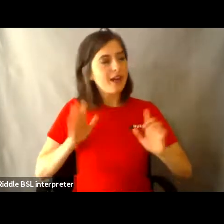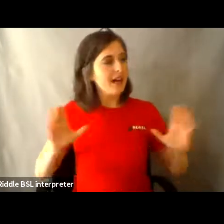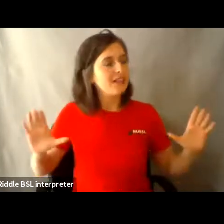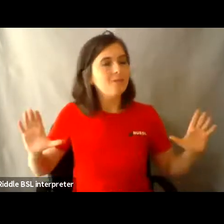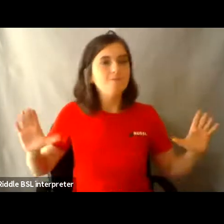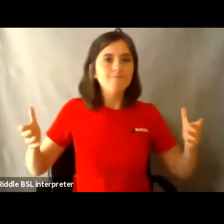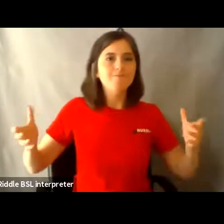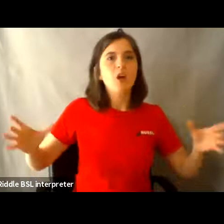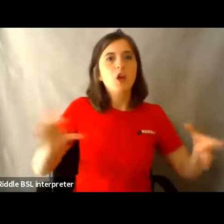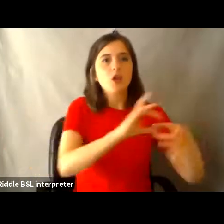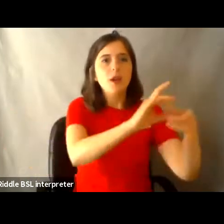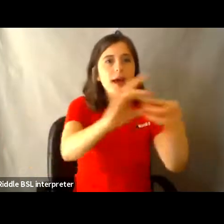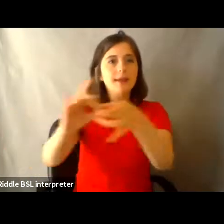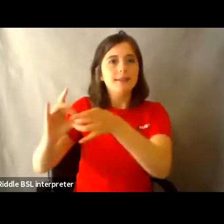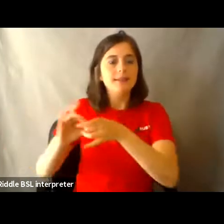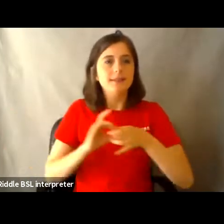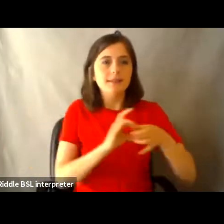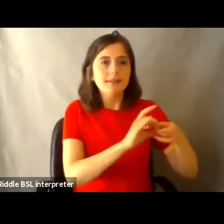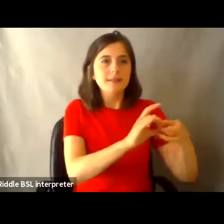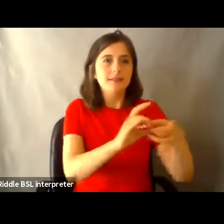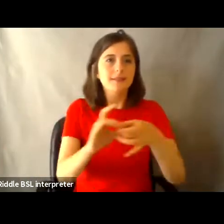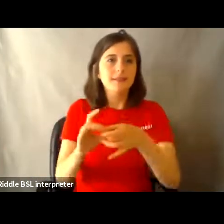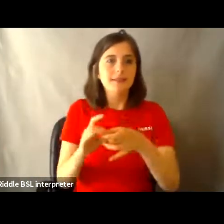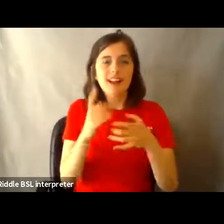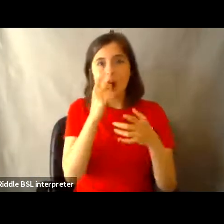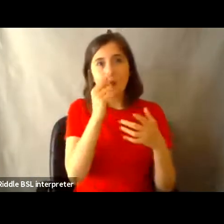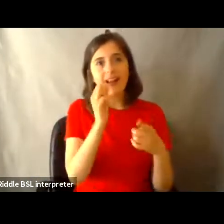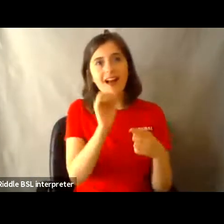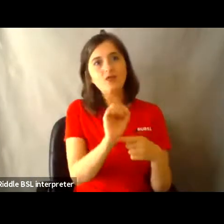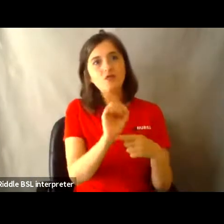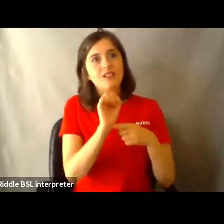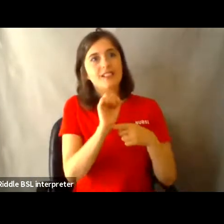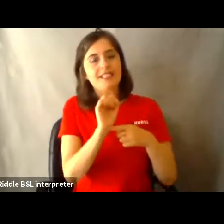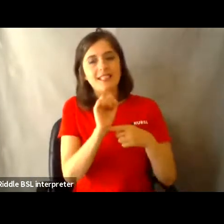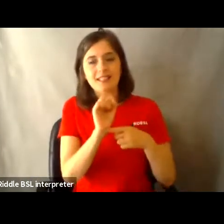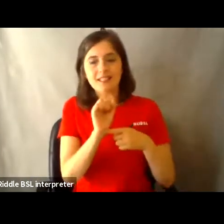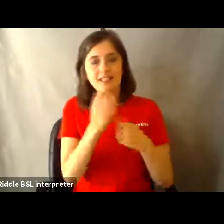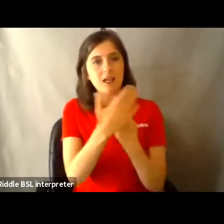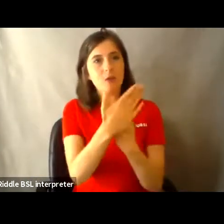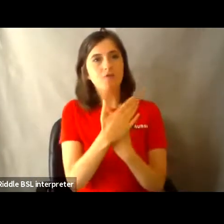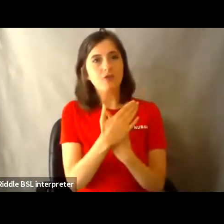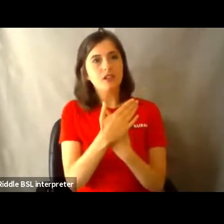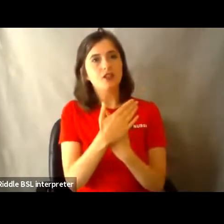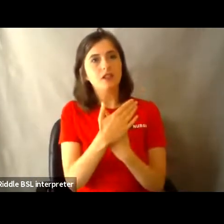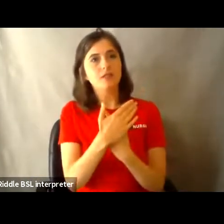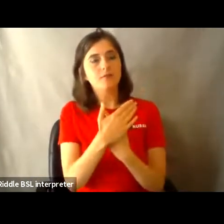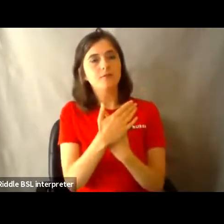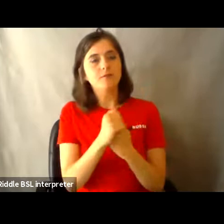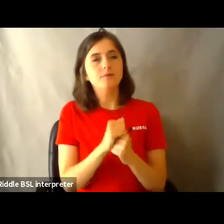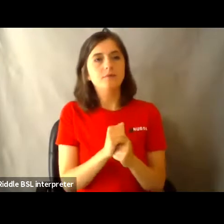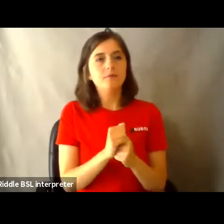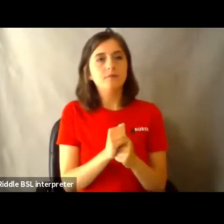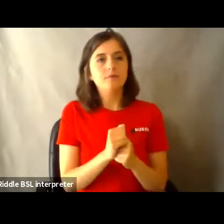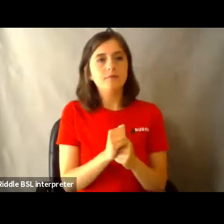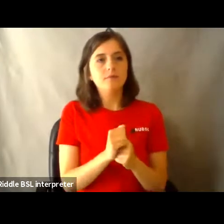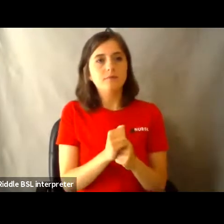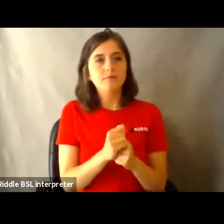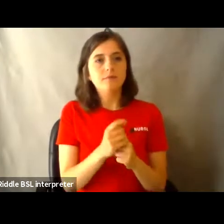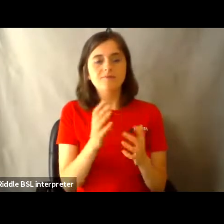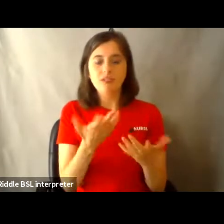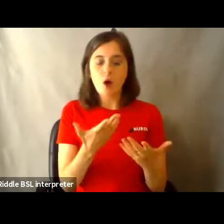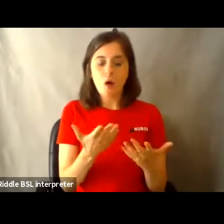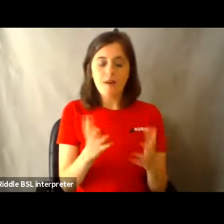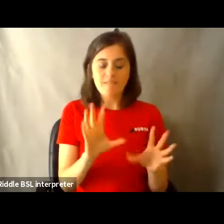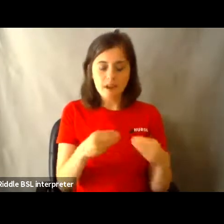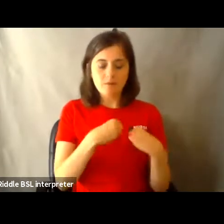can unite, and we can resist our shared oppression together. I really took heart that this is something